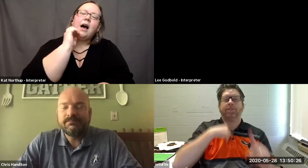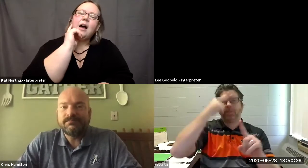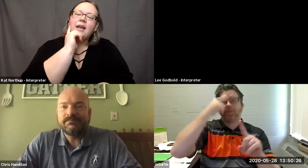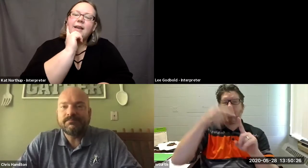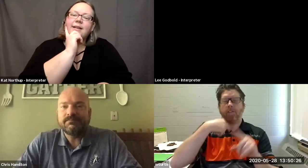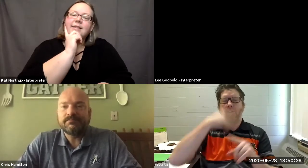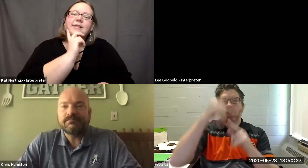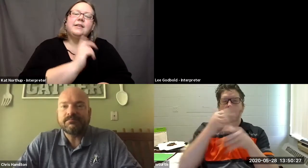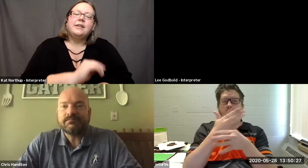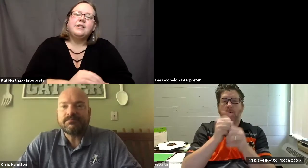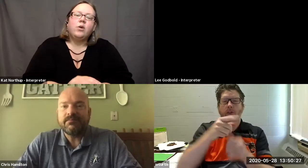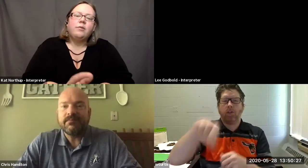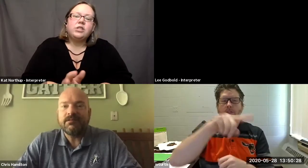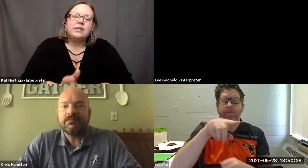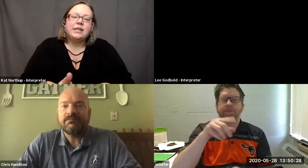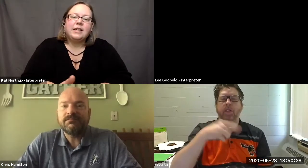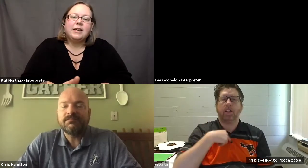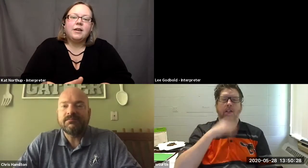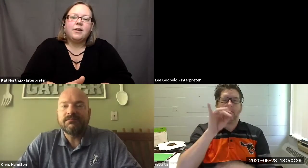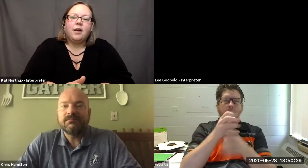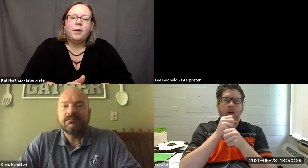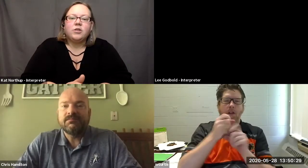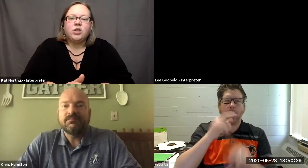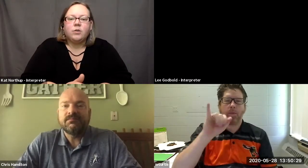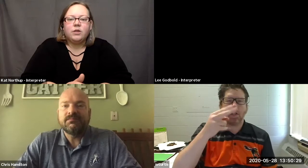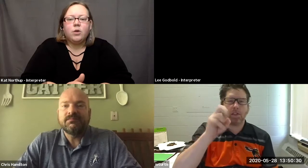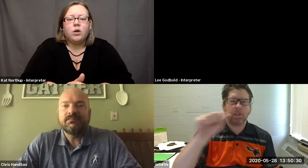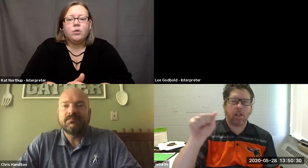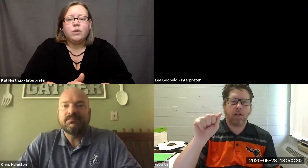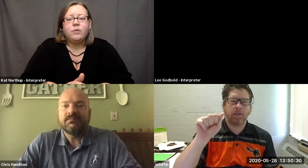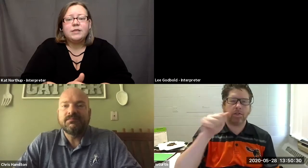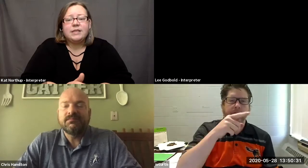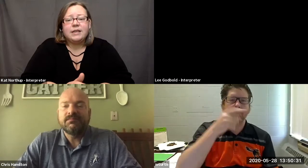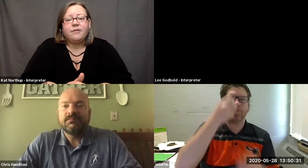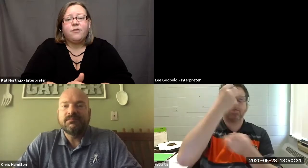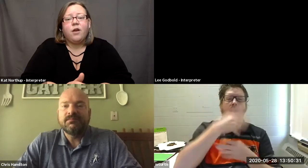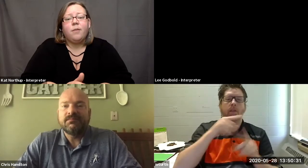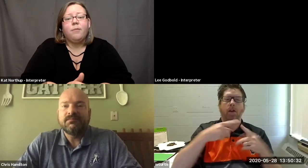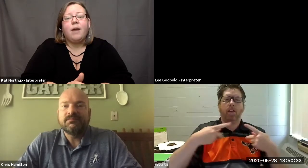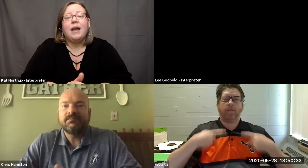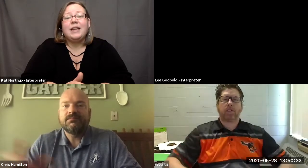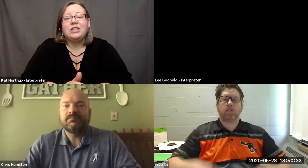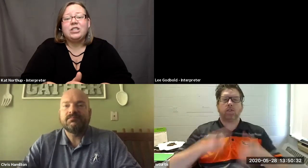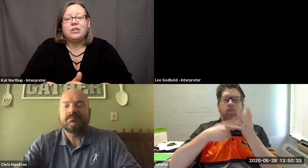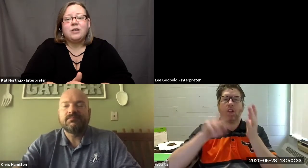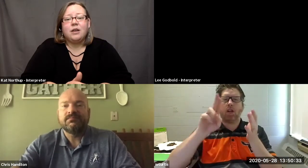hi, yes. So I was just thinking about sharing with you all, we received from